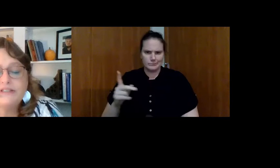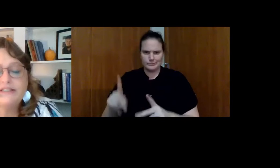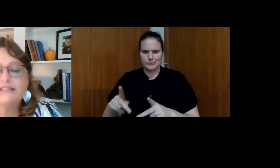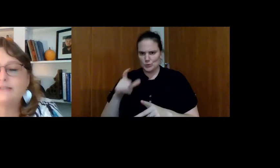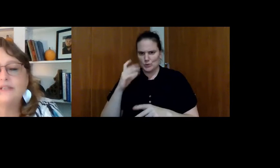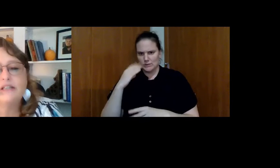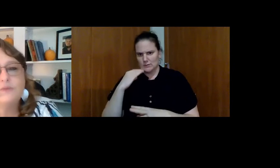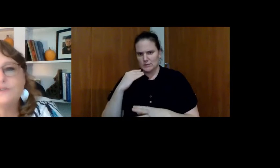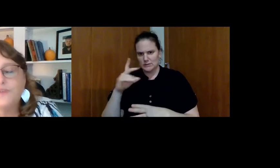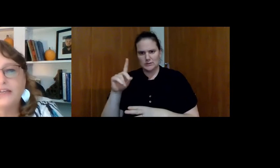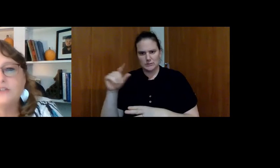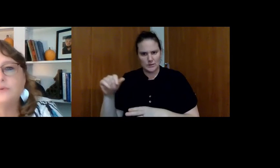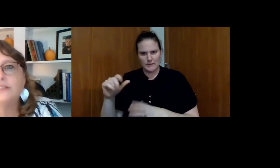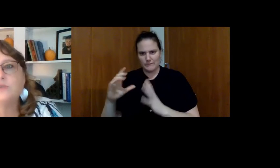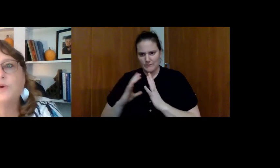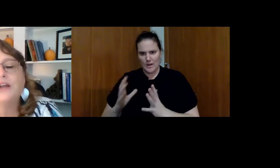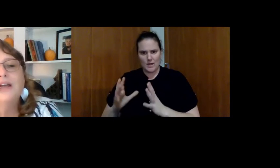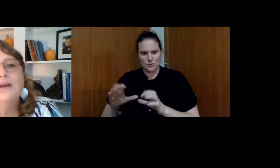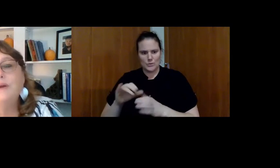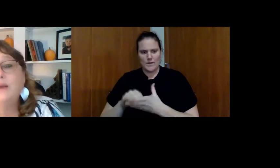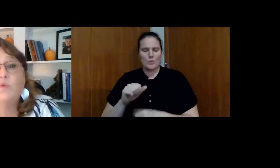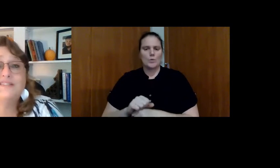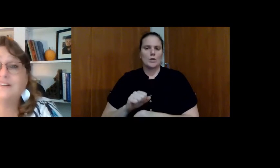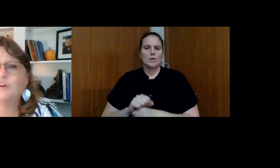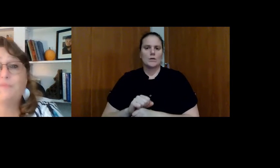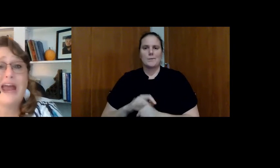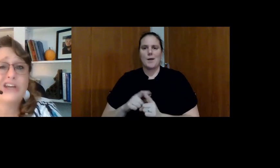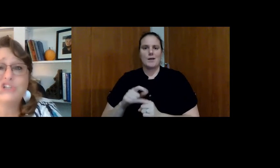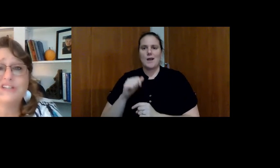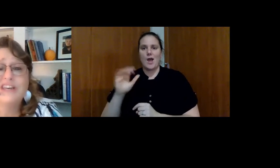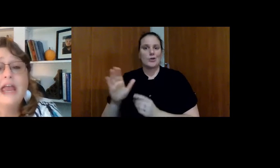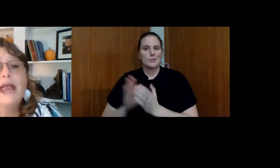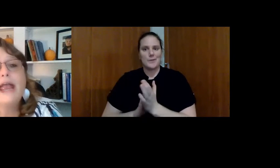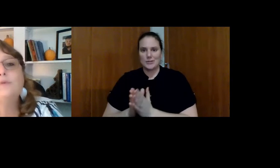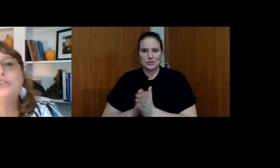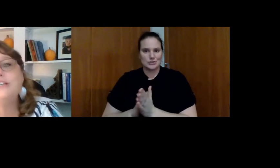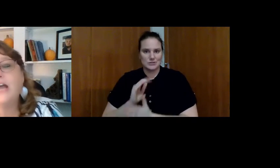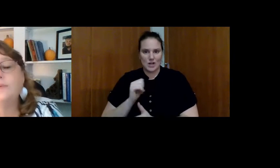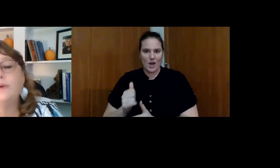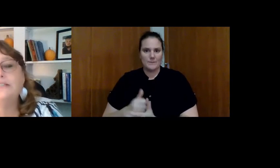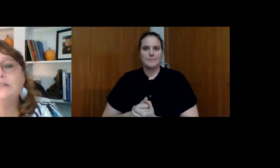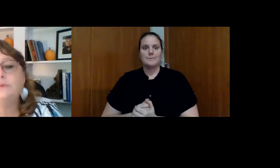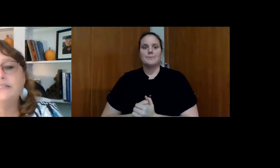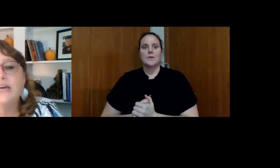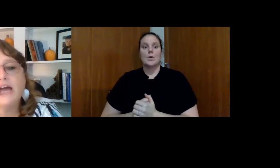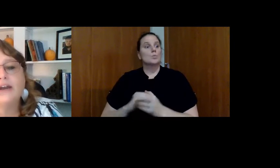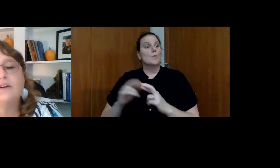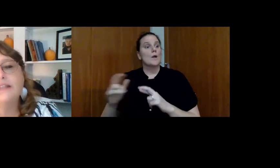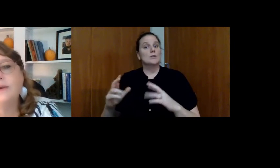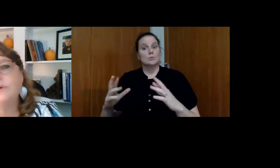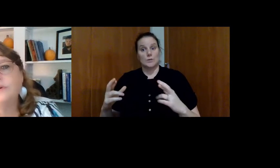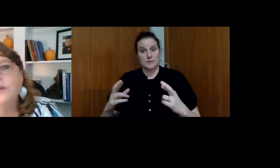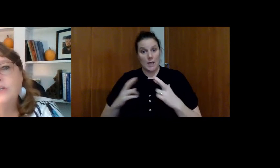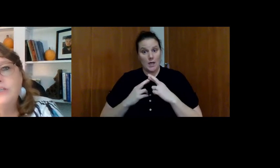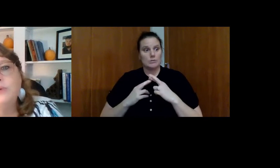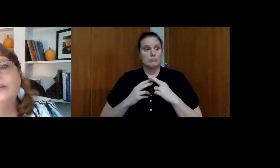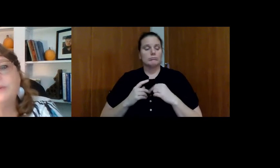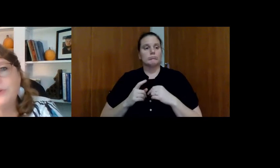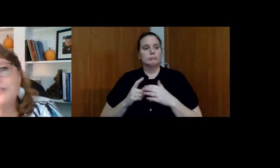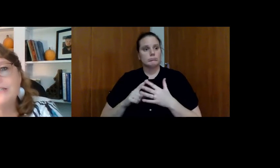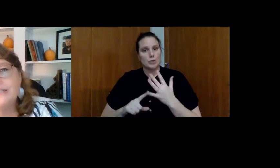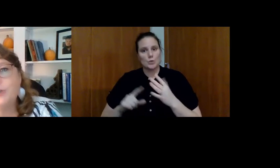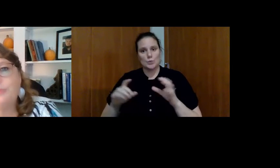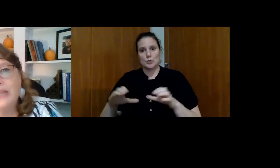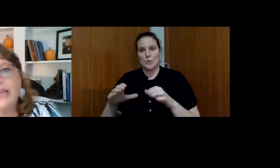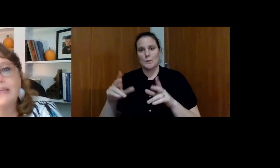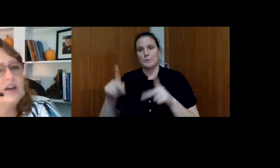who experienced the disability was fine doing this work, but it wasn't her passion. And when she got ready to retire and they were doing